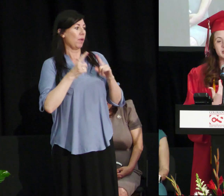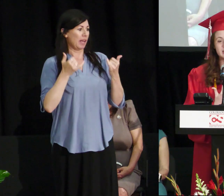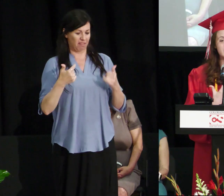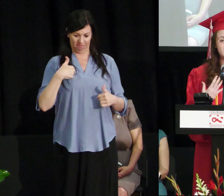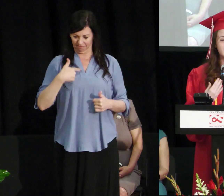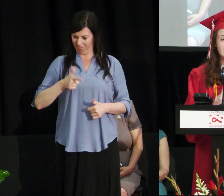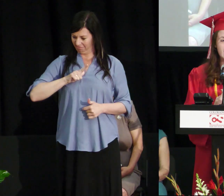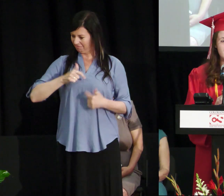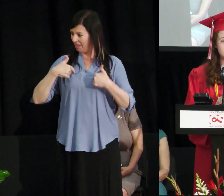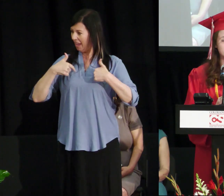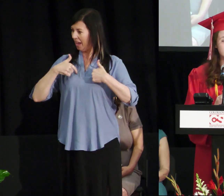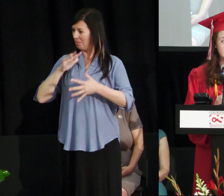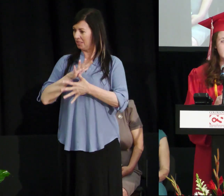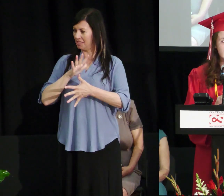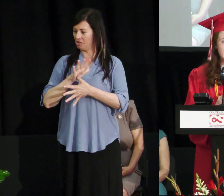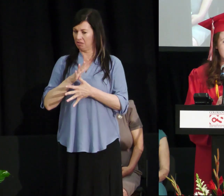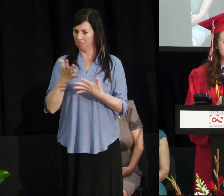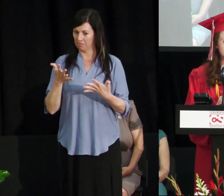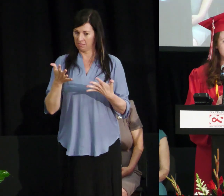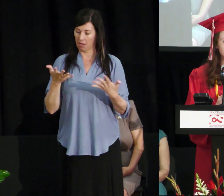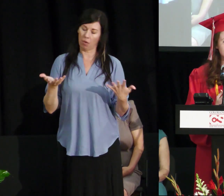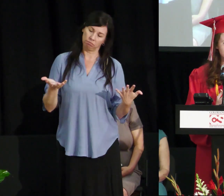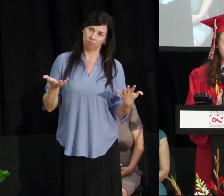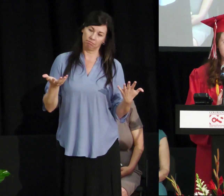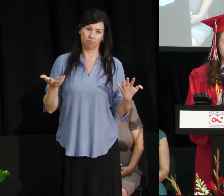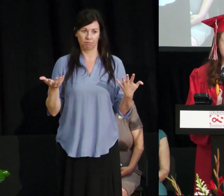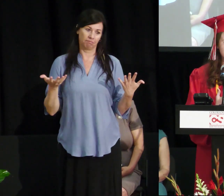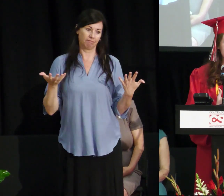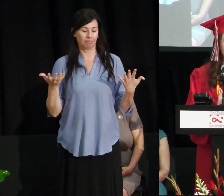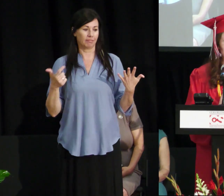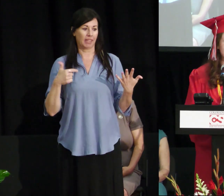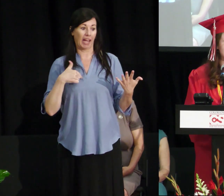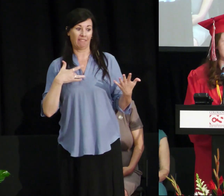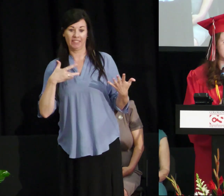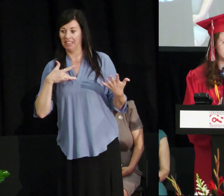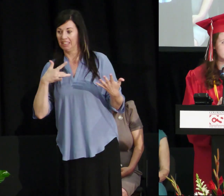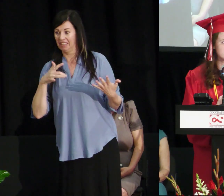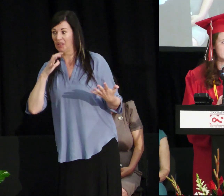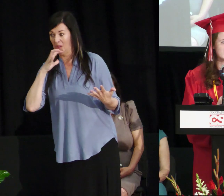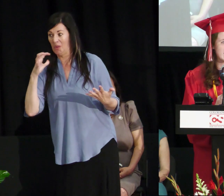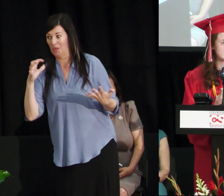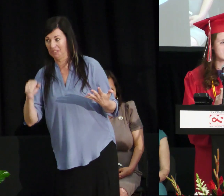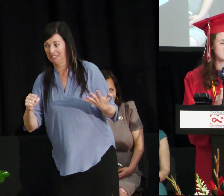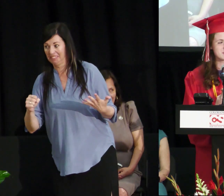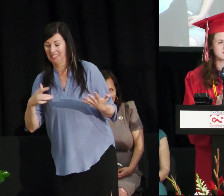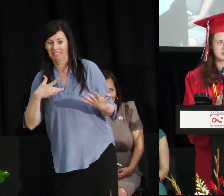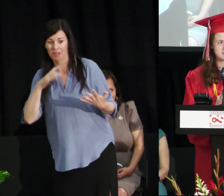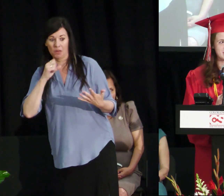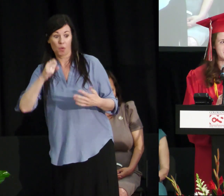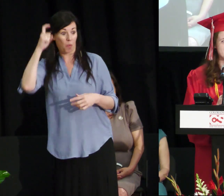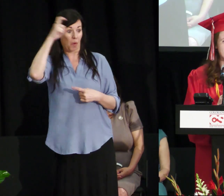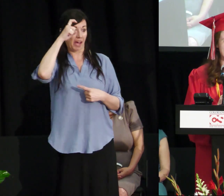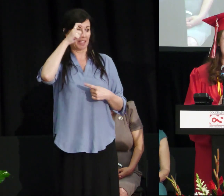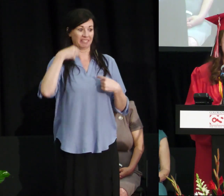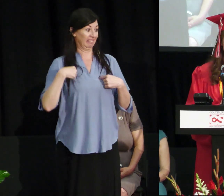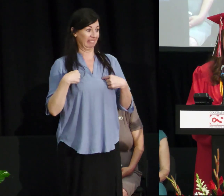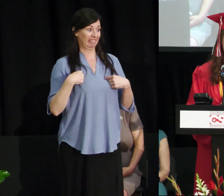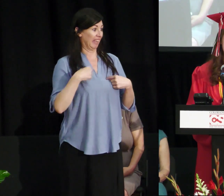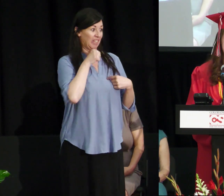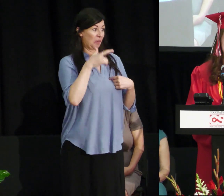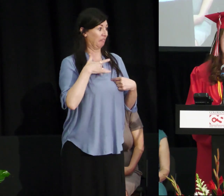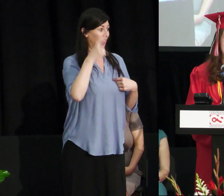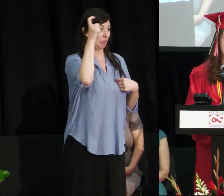I'm a senior, I feel very old, but I don't feel very wise.